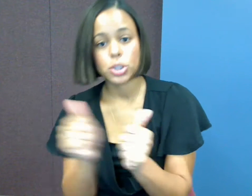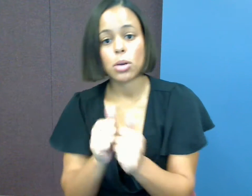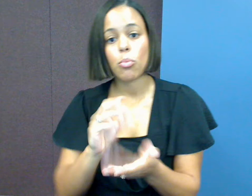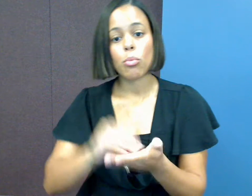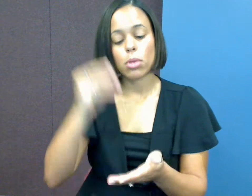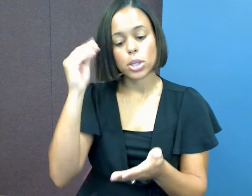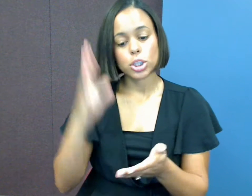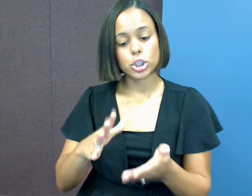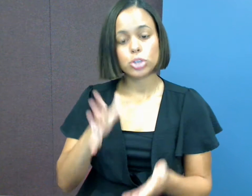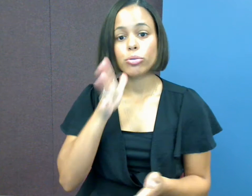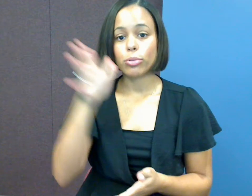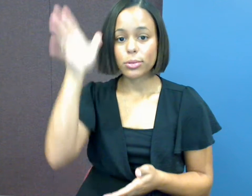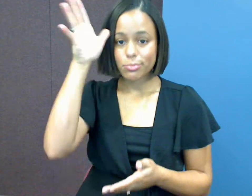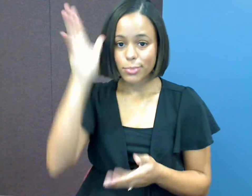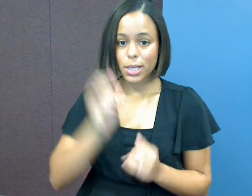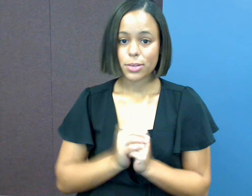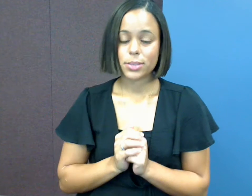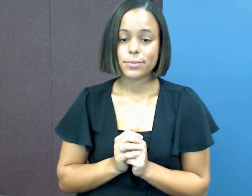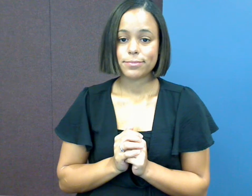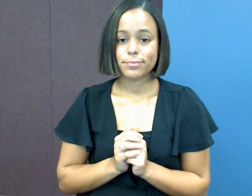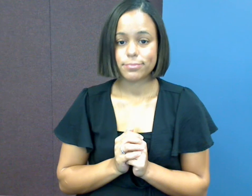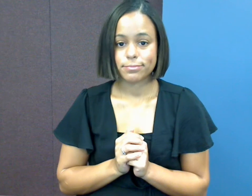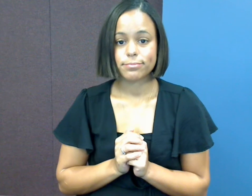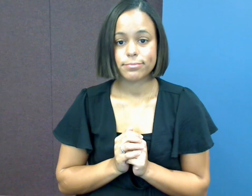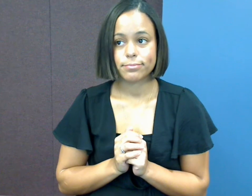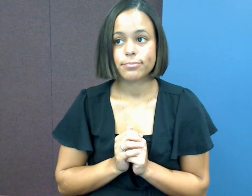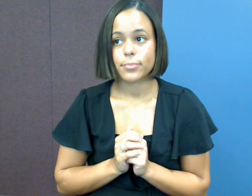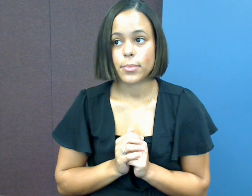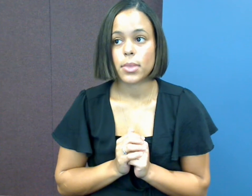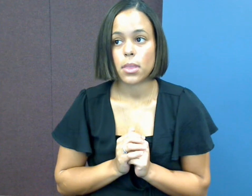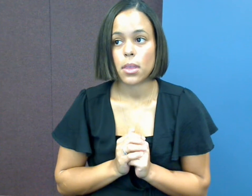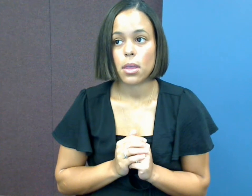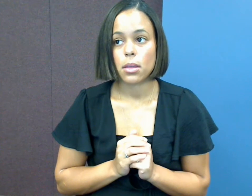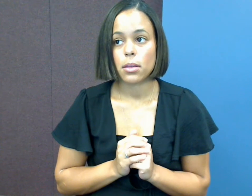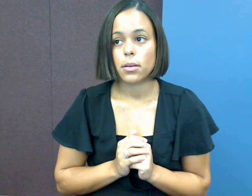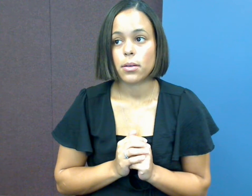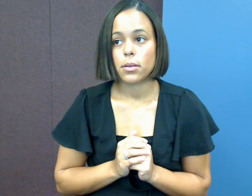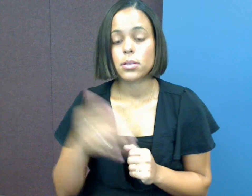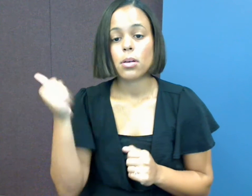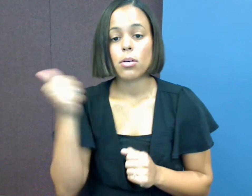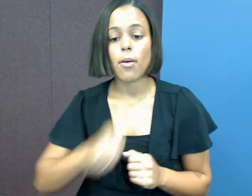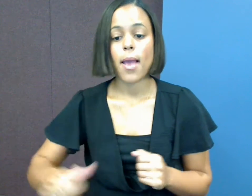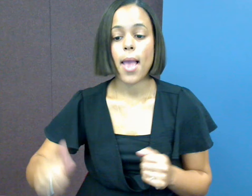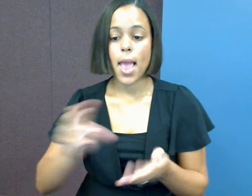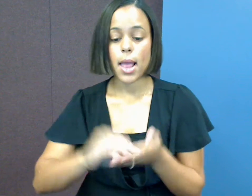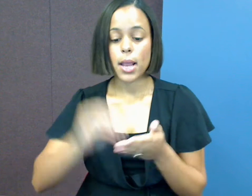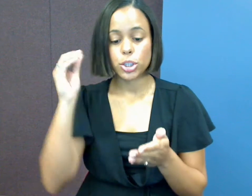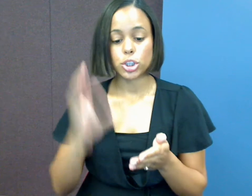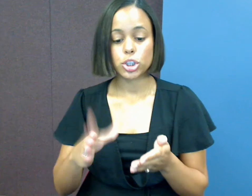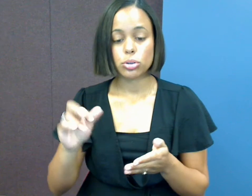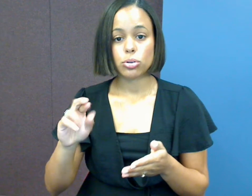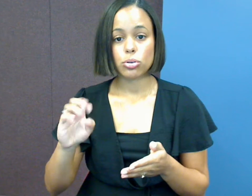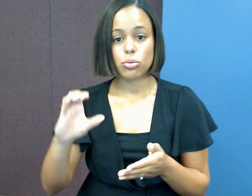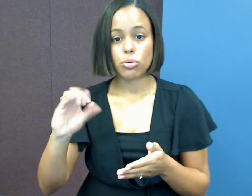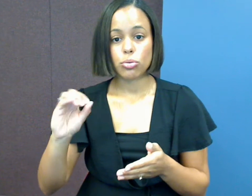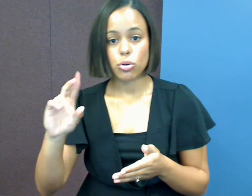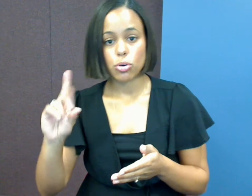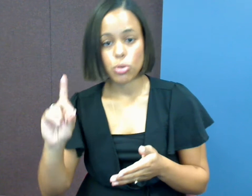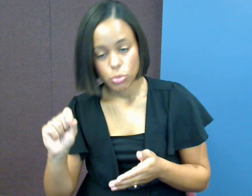higher education record. So any student's record at the higher education level is protected